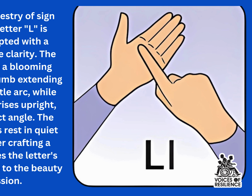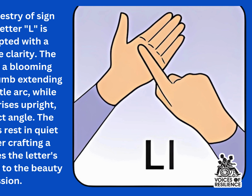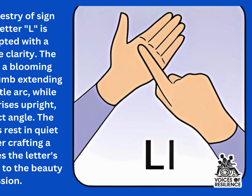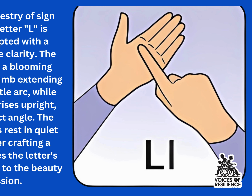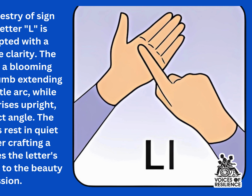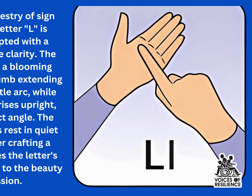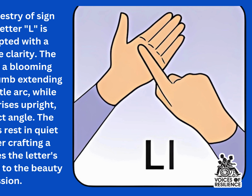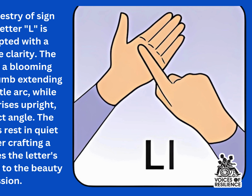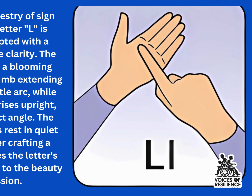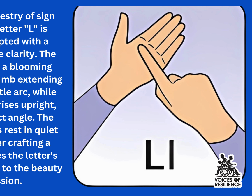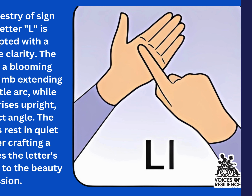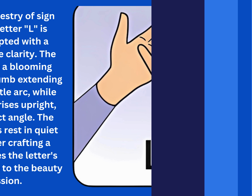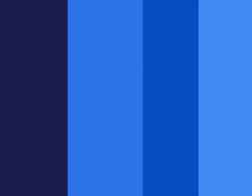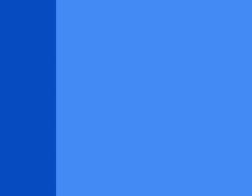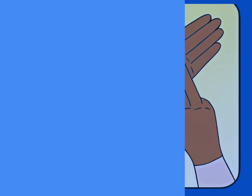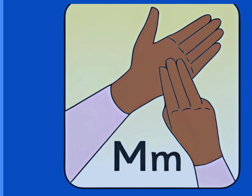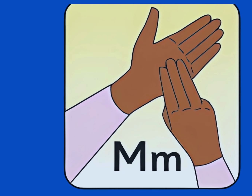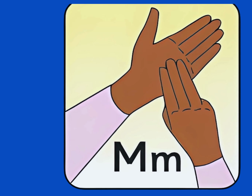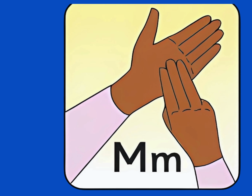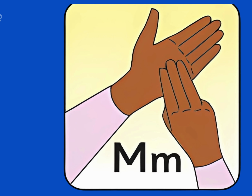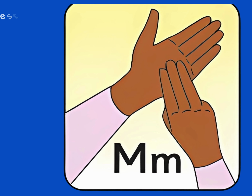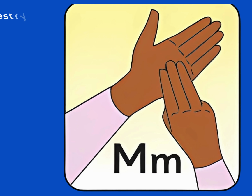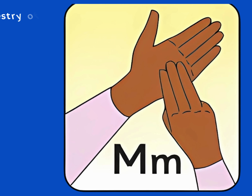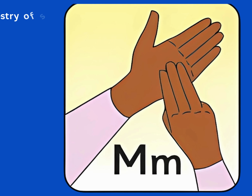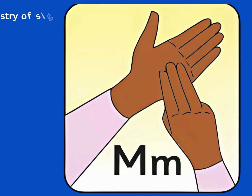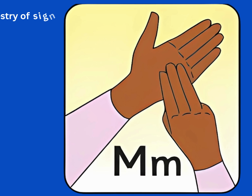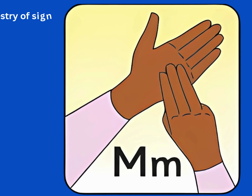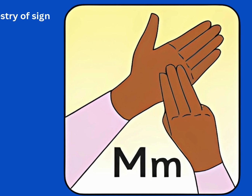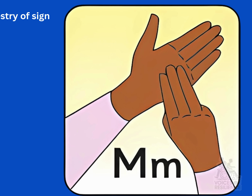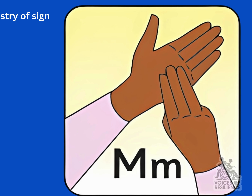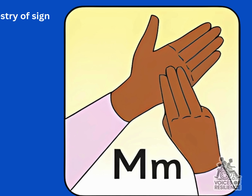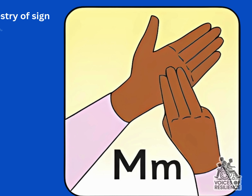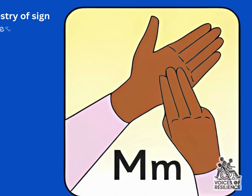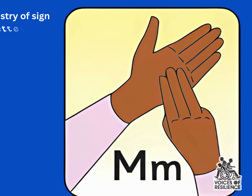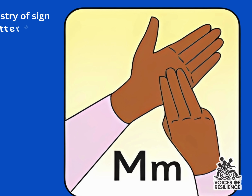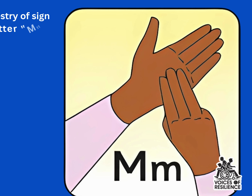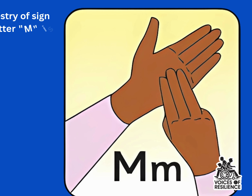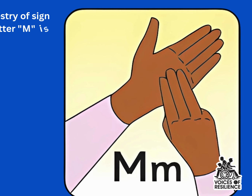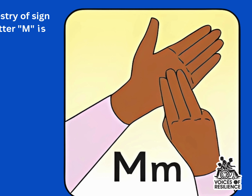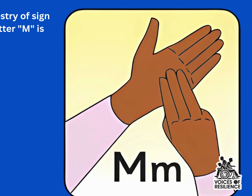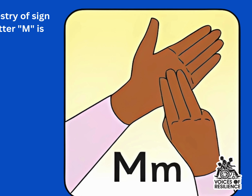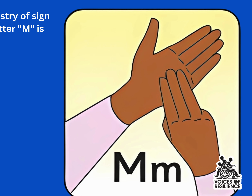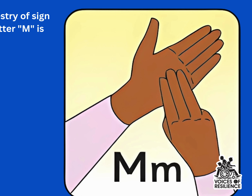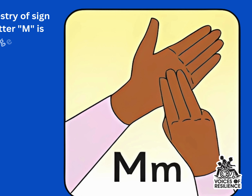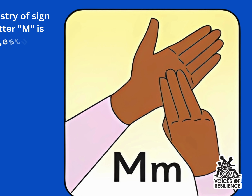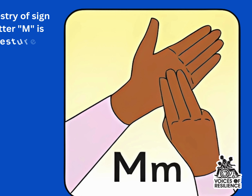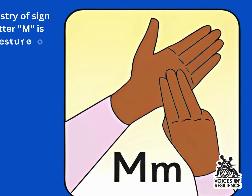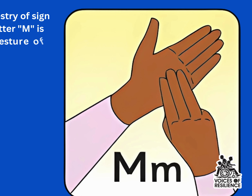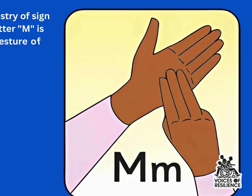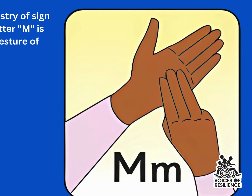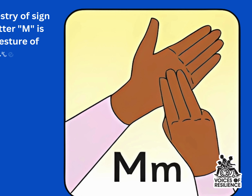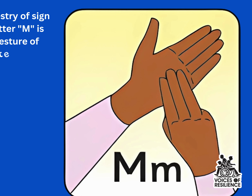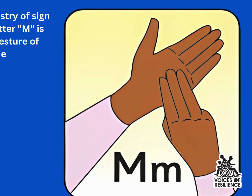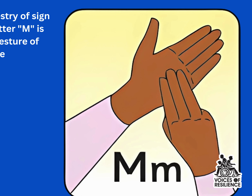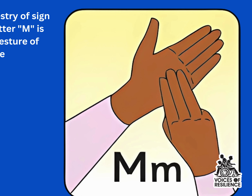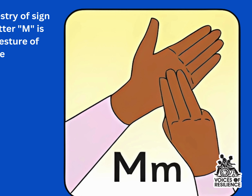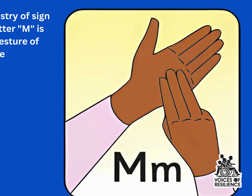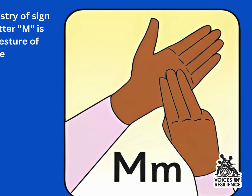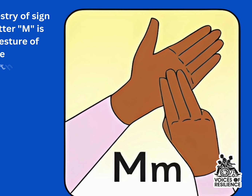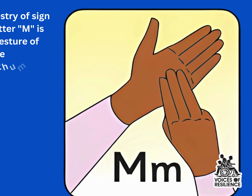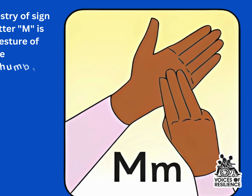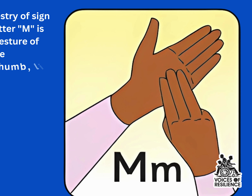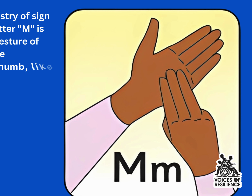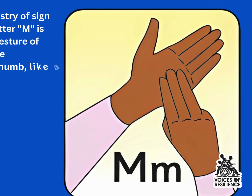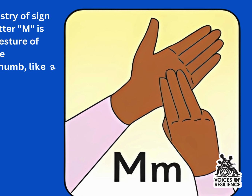beauty of expression. In the lyrical tapestry of sign language, the letter M, is woven with a gesture of intimate